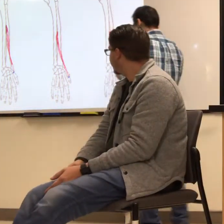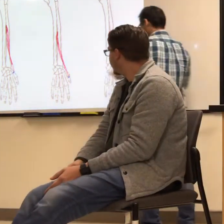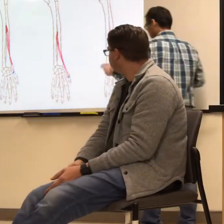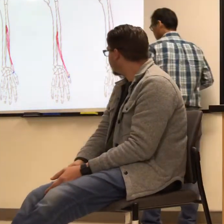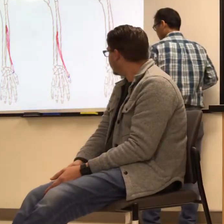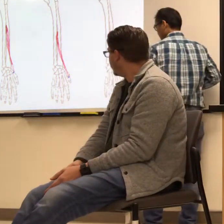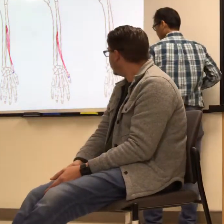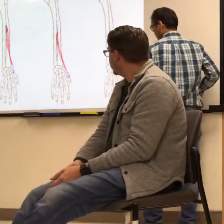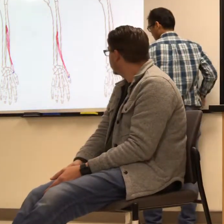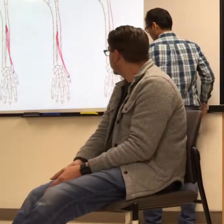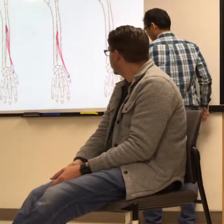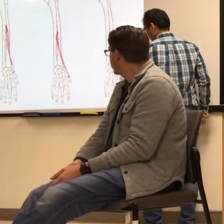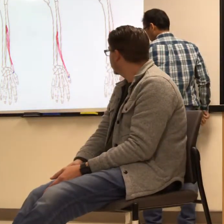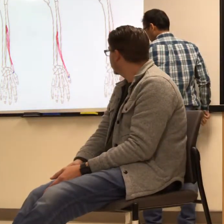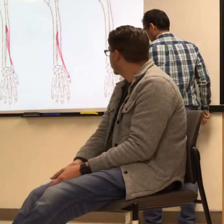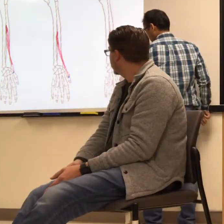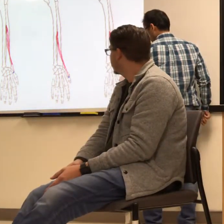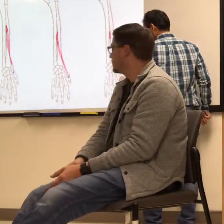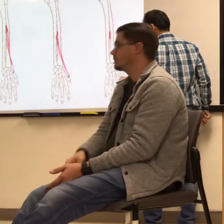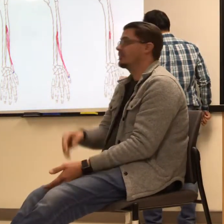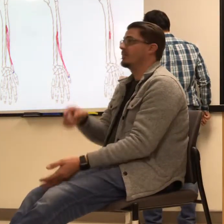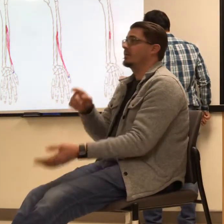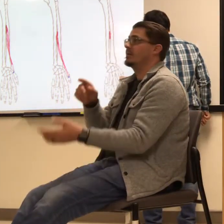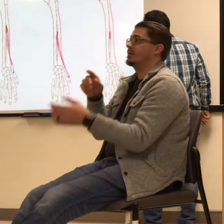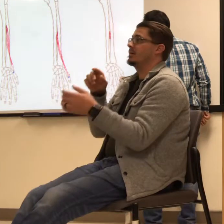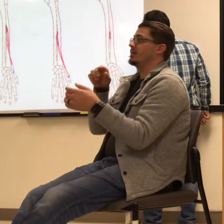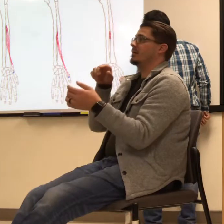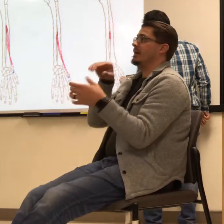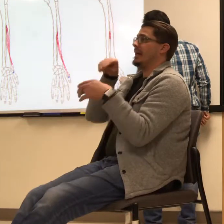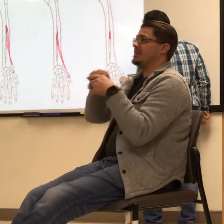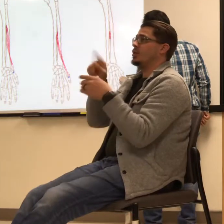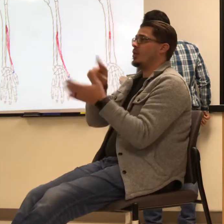distal phalanx of digit 1 right here.